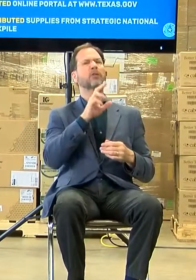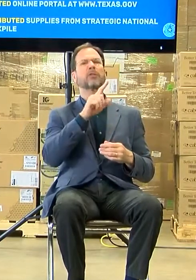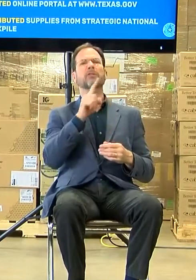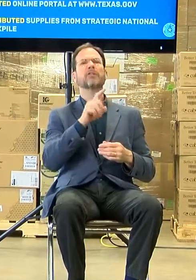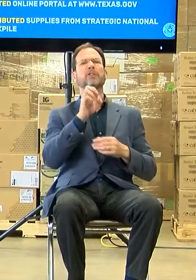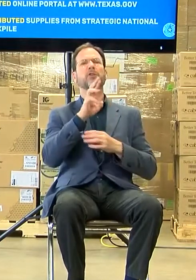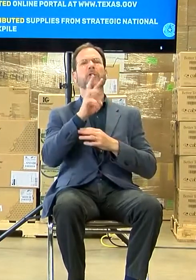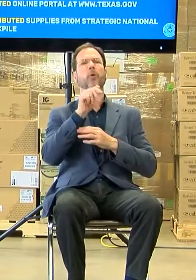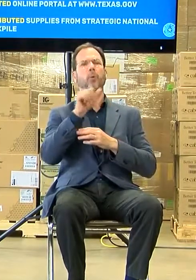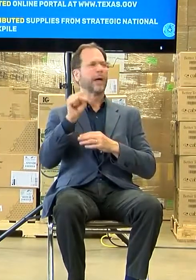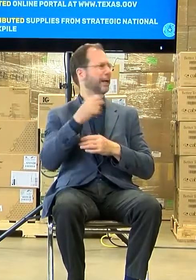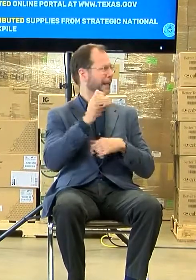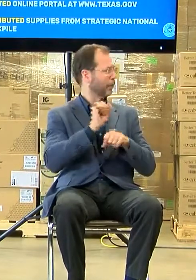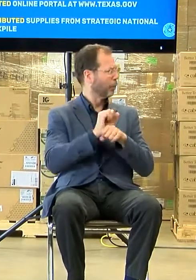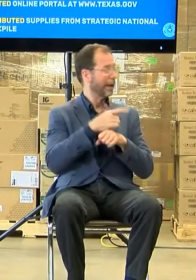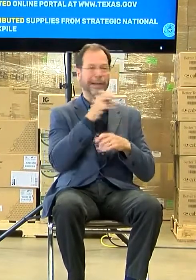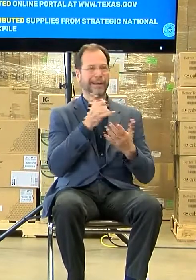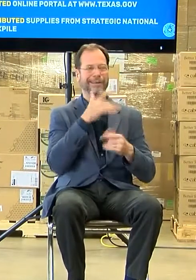He's working.